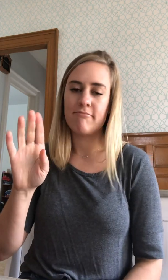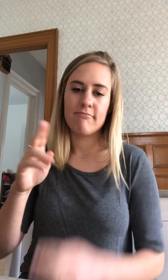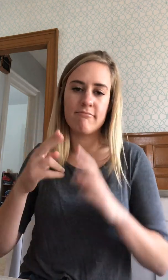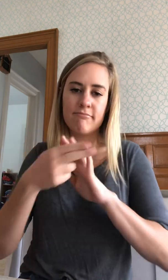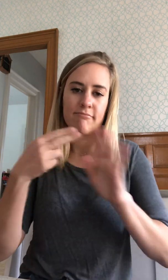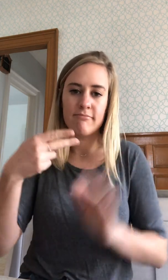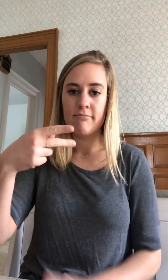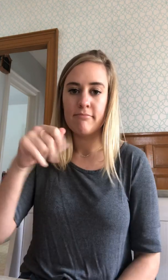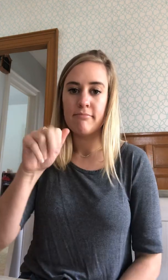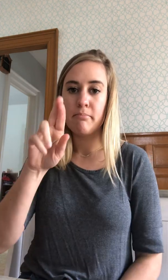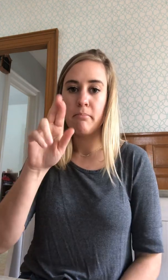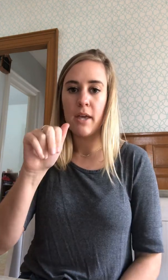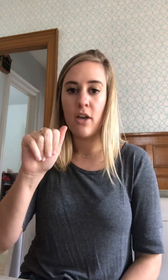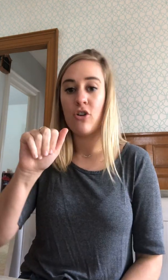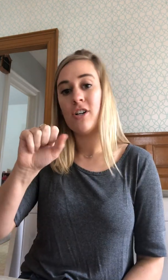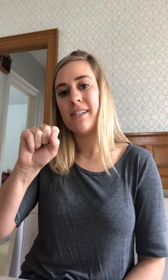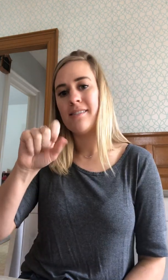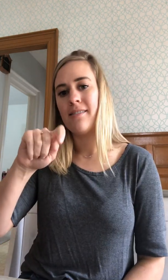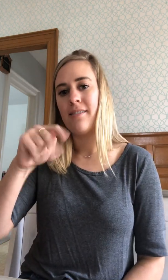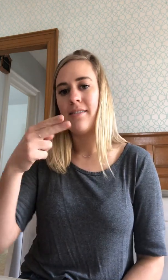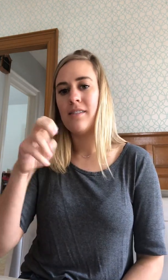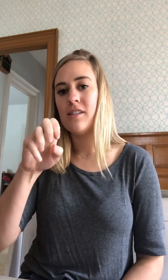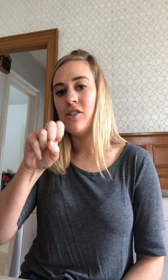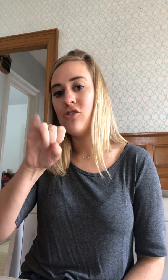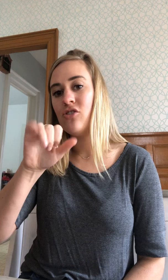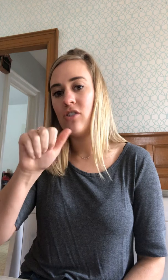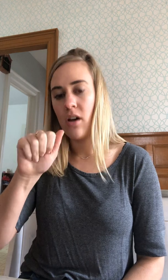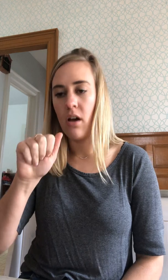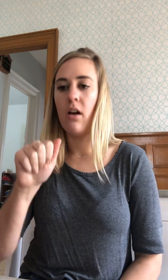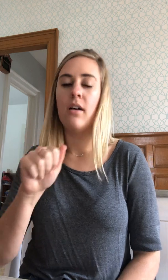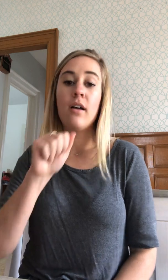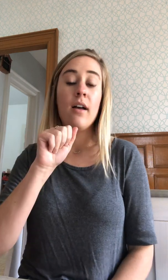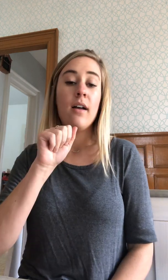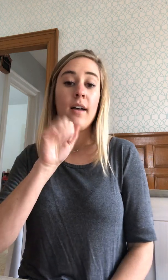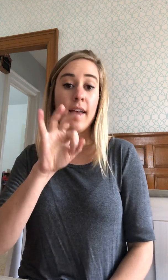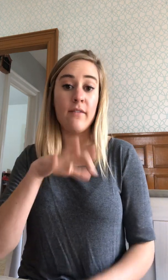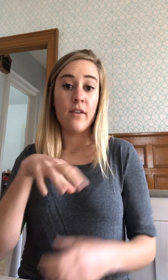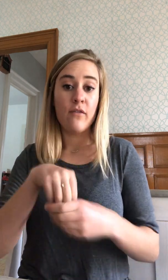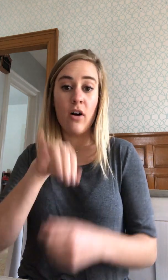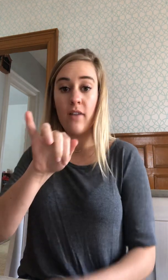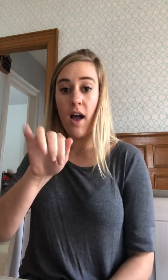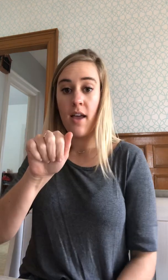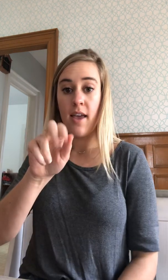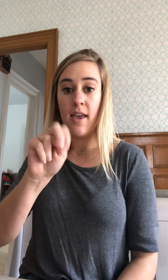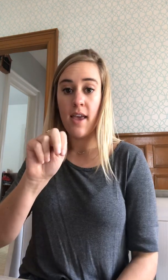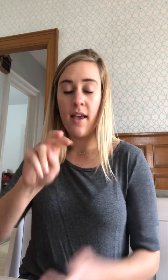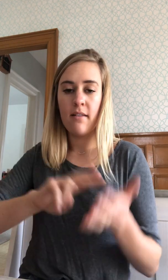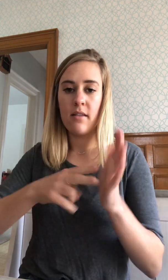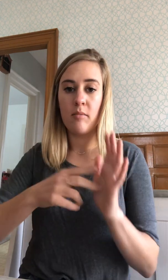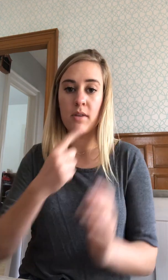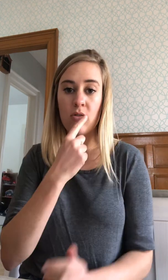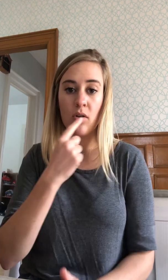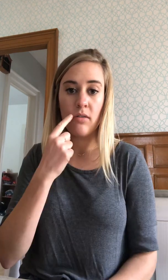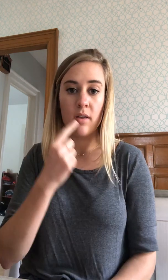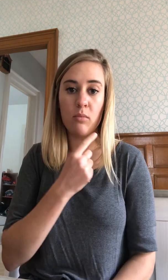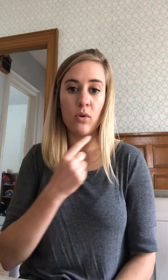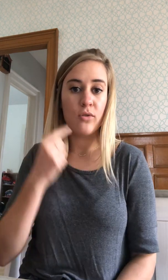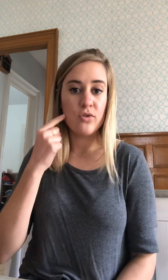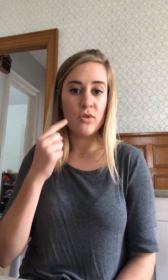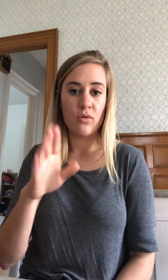any fracture that involves displacement of the inferior alveolar nerve, patients are likely to have a numb lip or chin on the side where the fracture is.